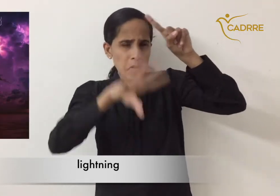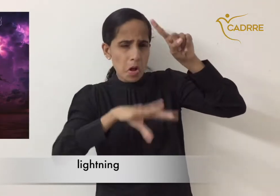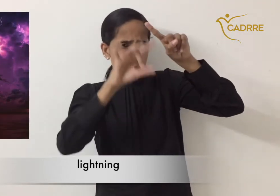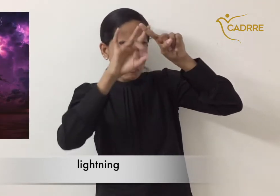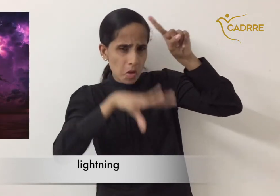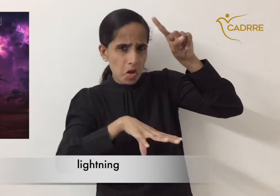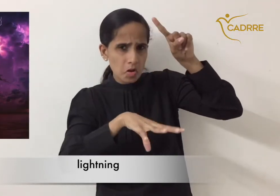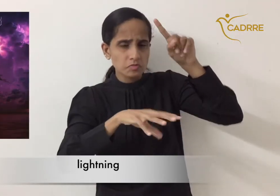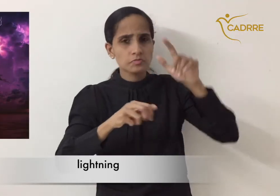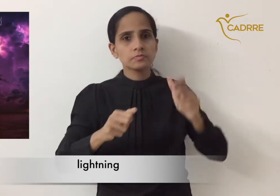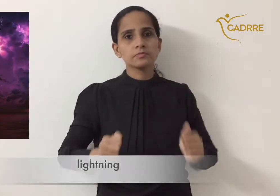Lightning.